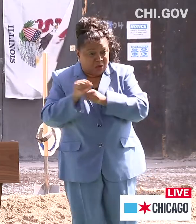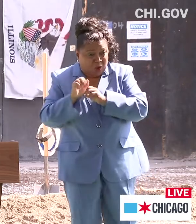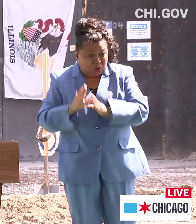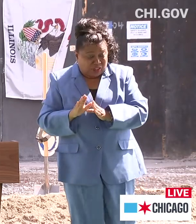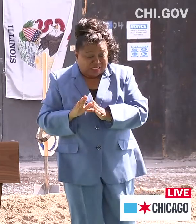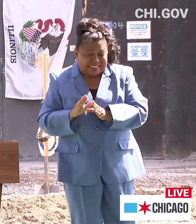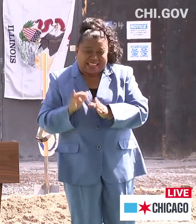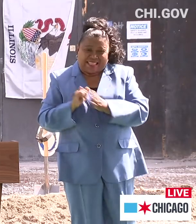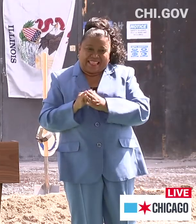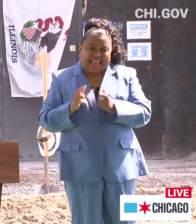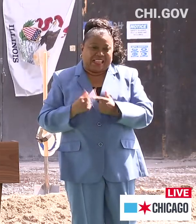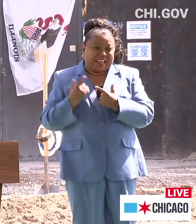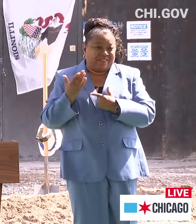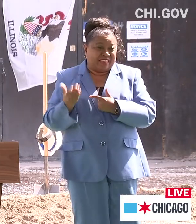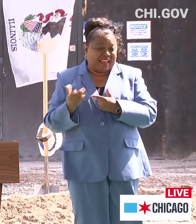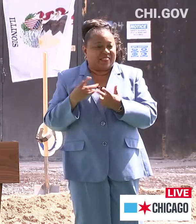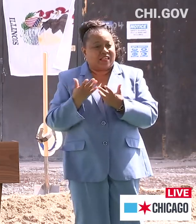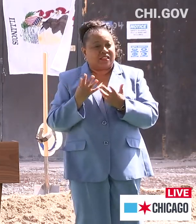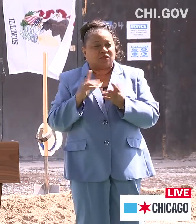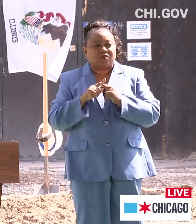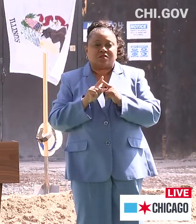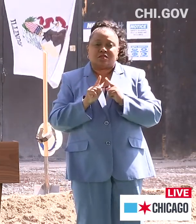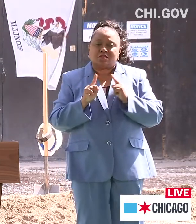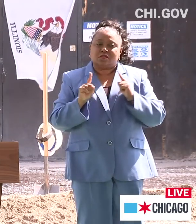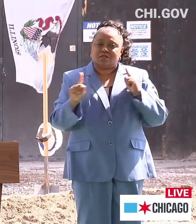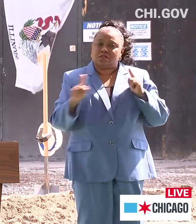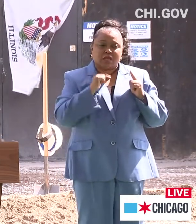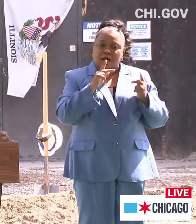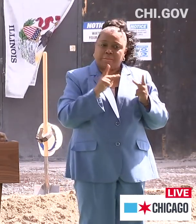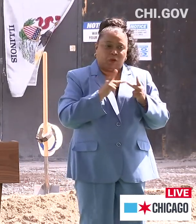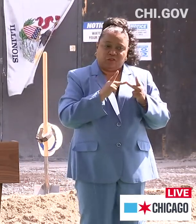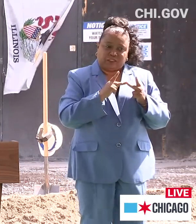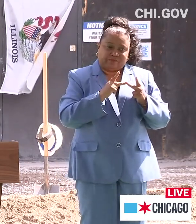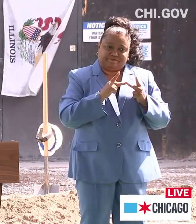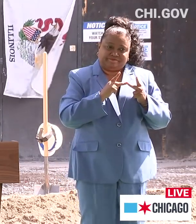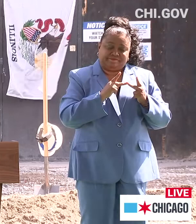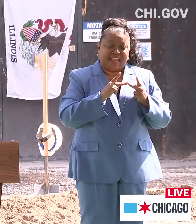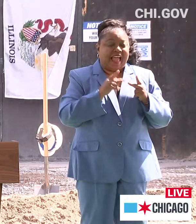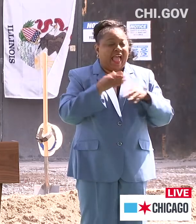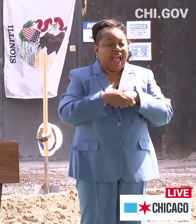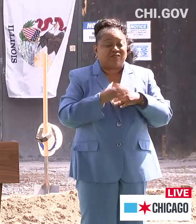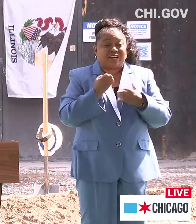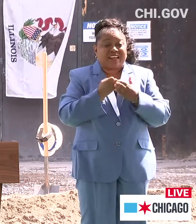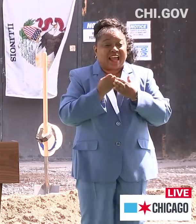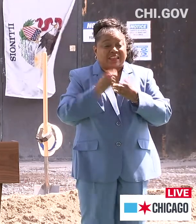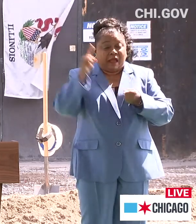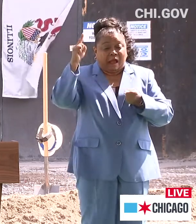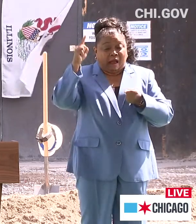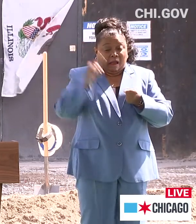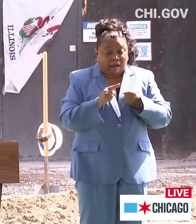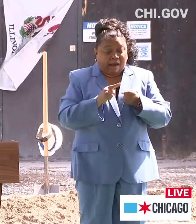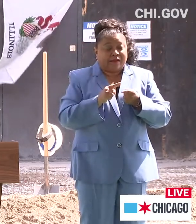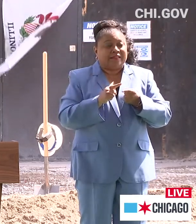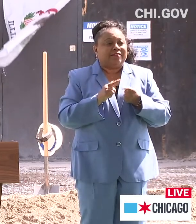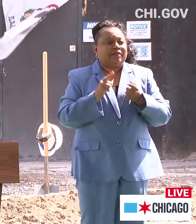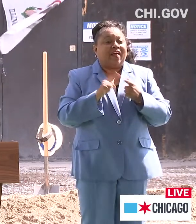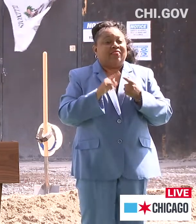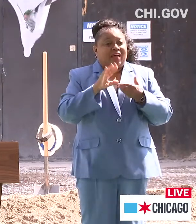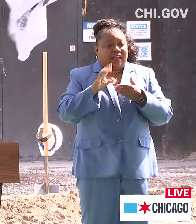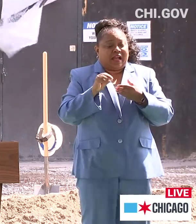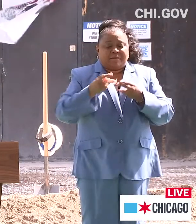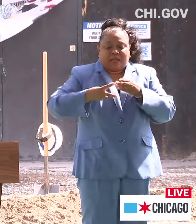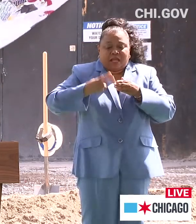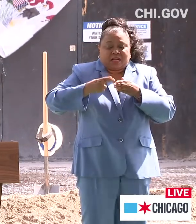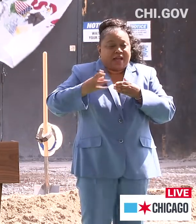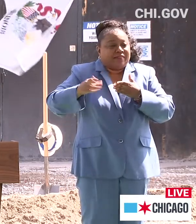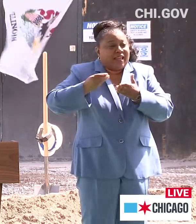workers that lived there, things were far from perfect. After an economic recession, the company cut